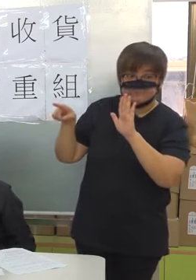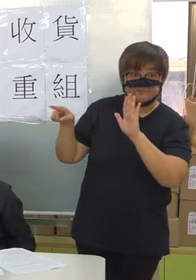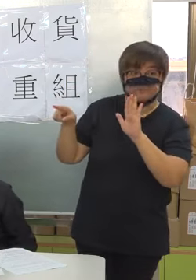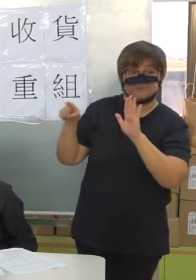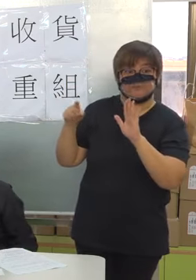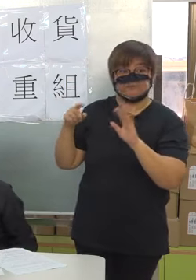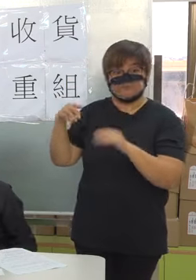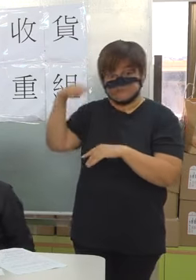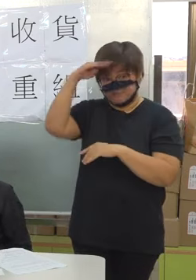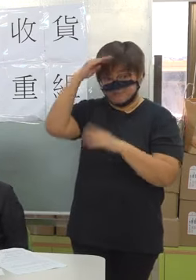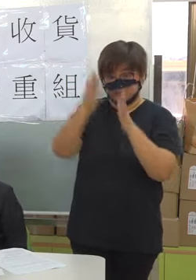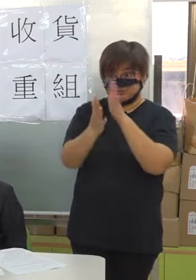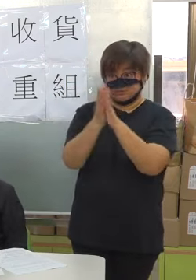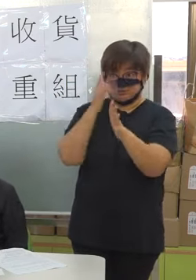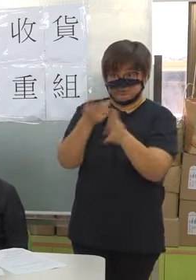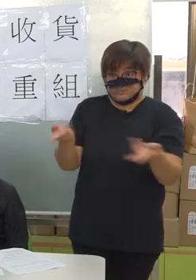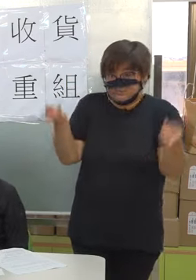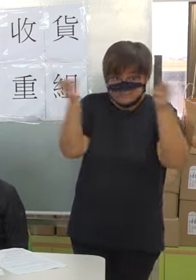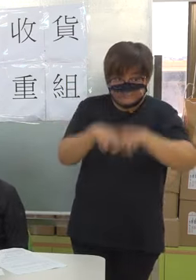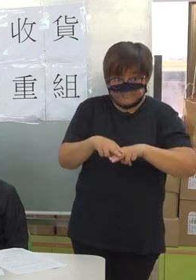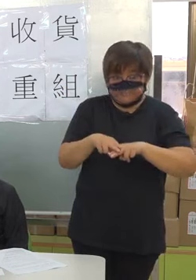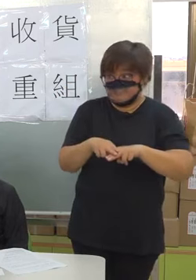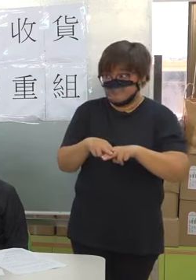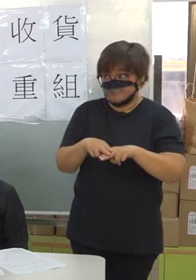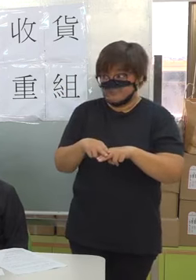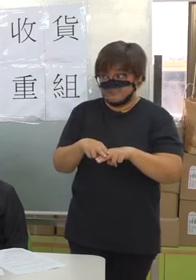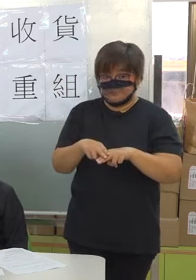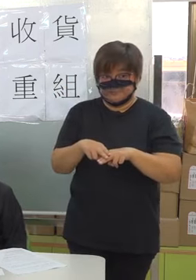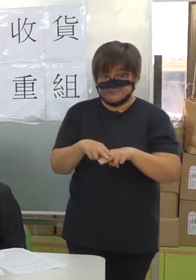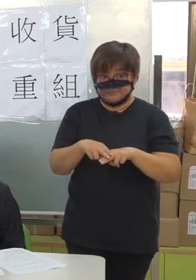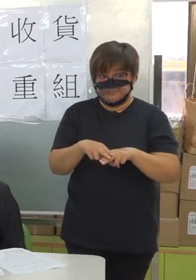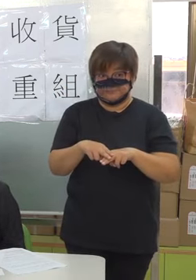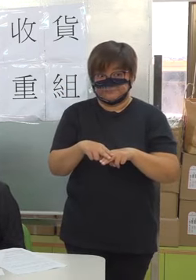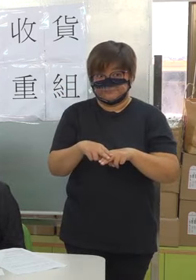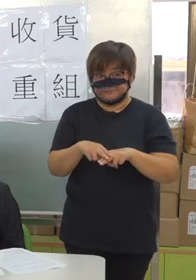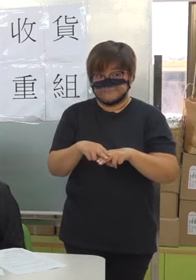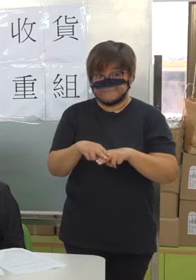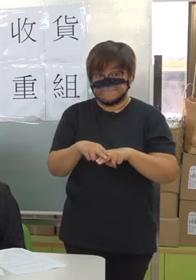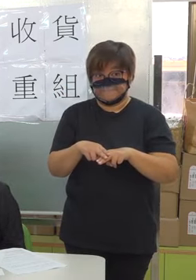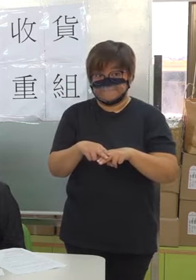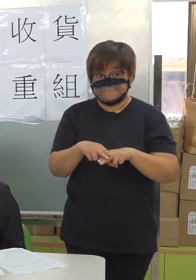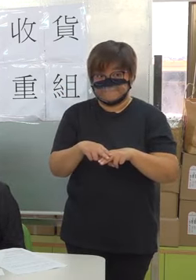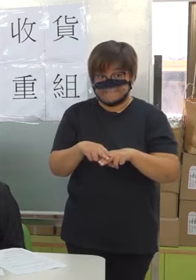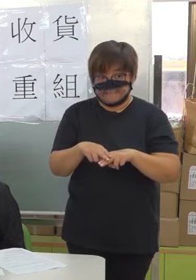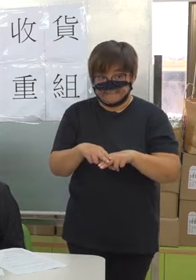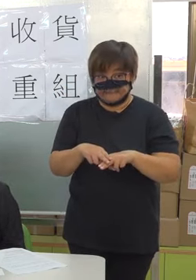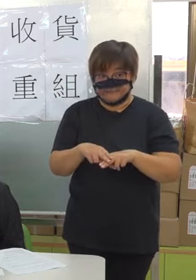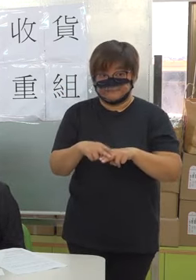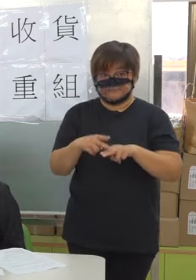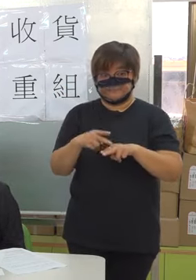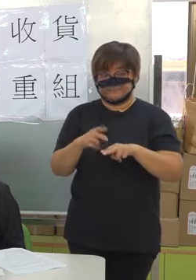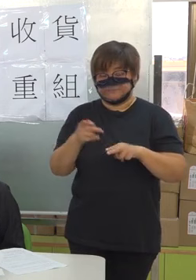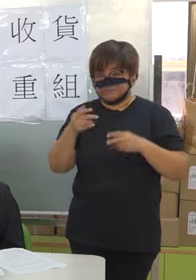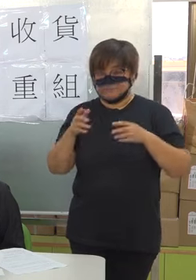tactical units or a special tactical unit or the exact proposal that you have